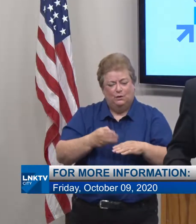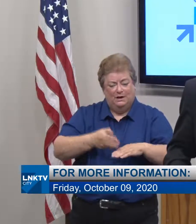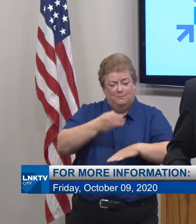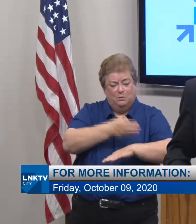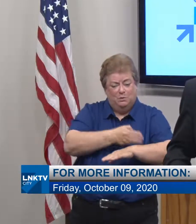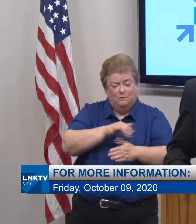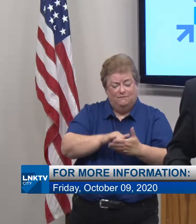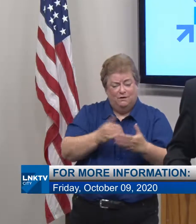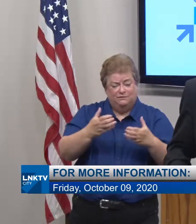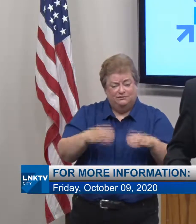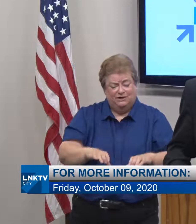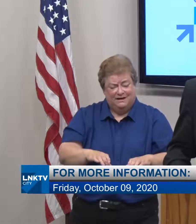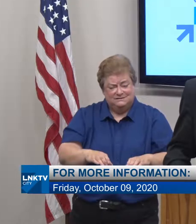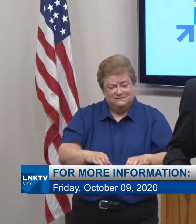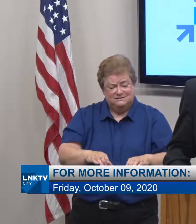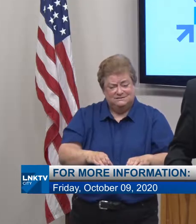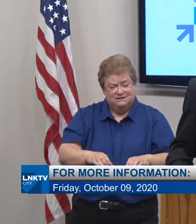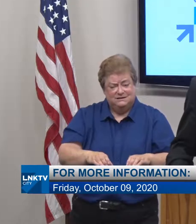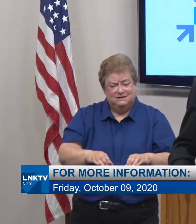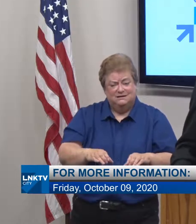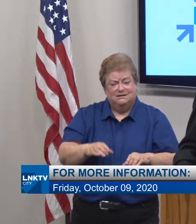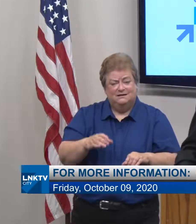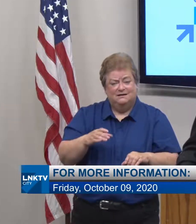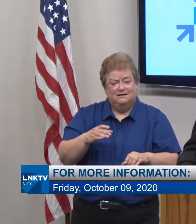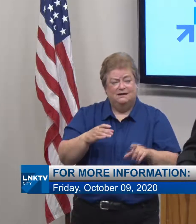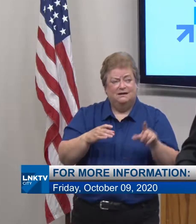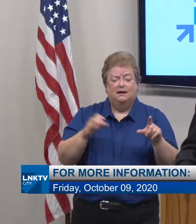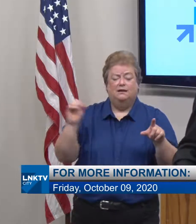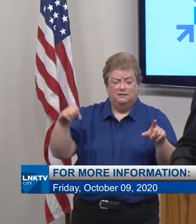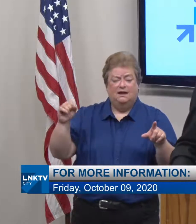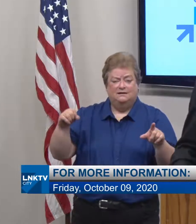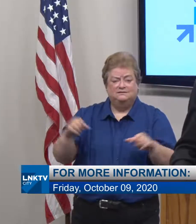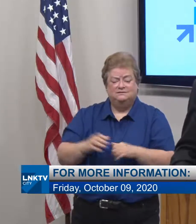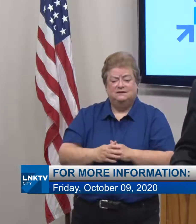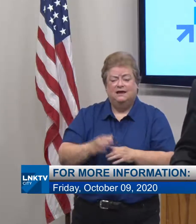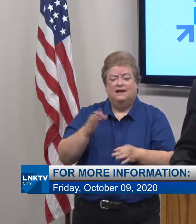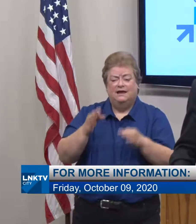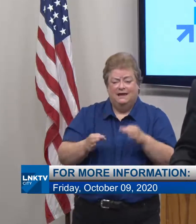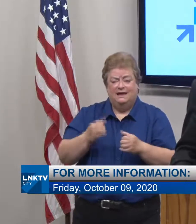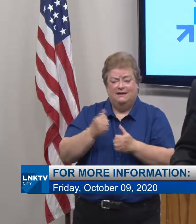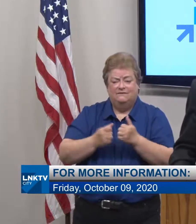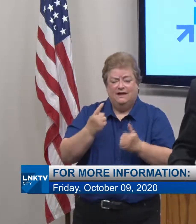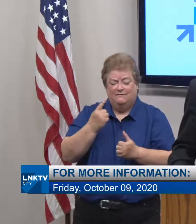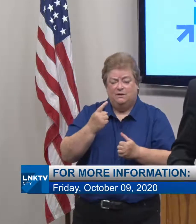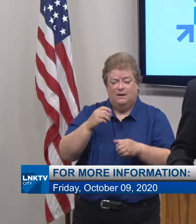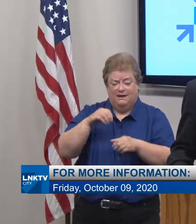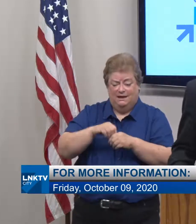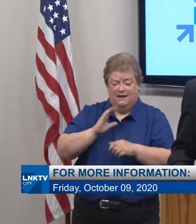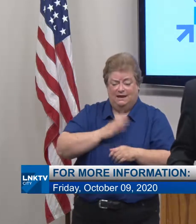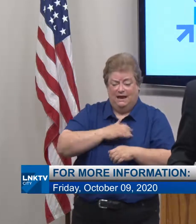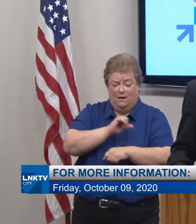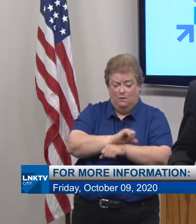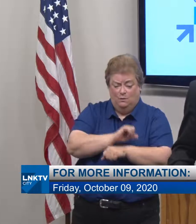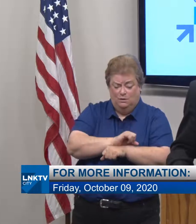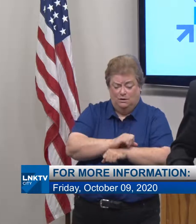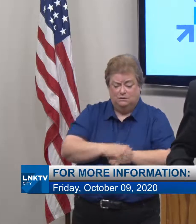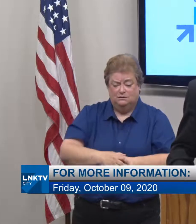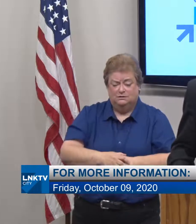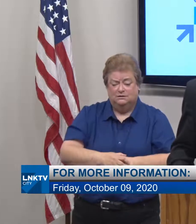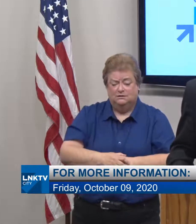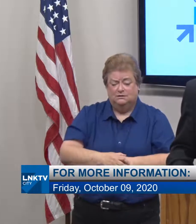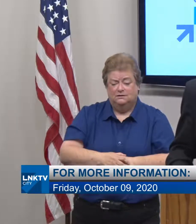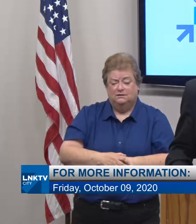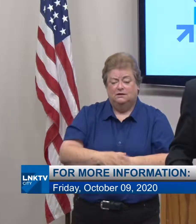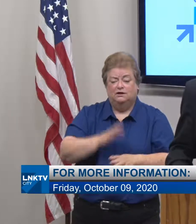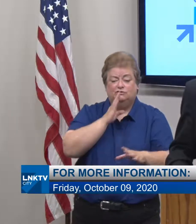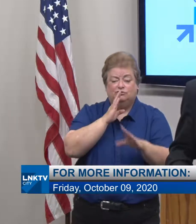to in-person learning? Yes, there is. If everybody in our employ talks to 10